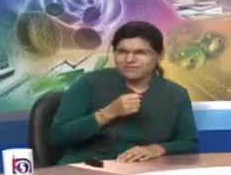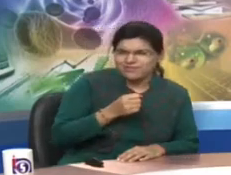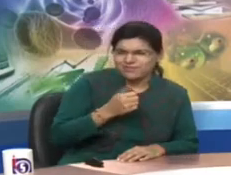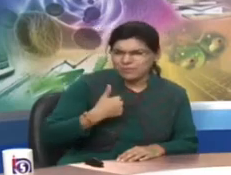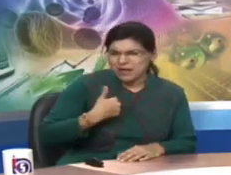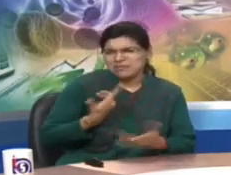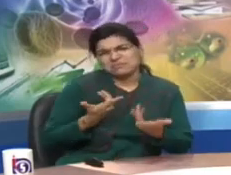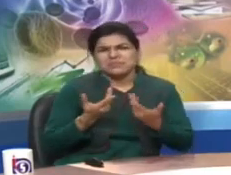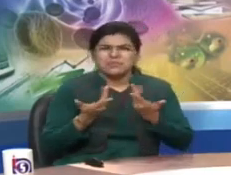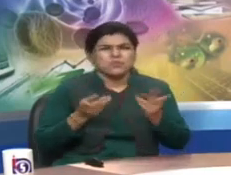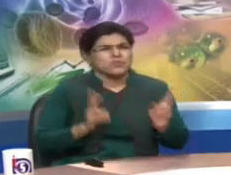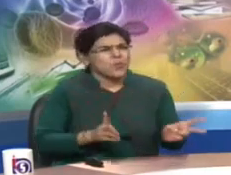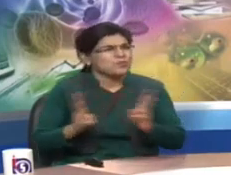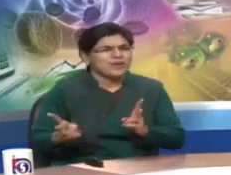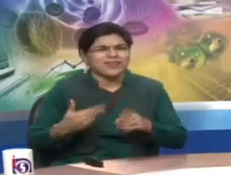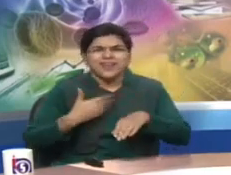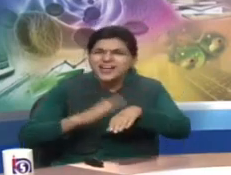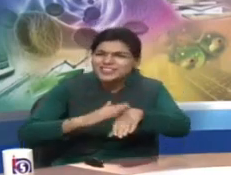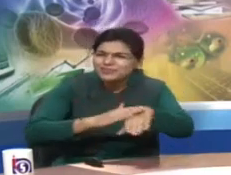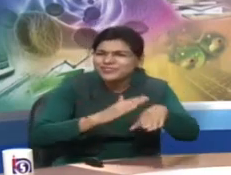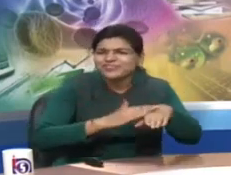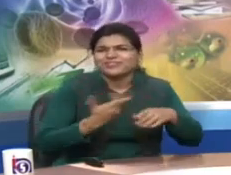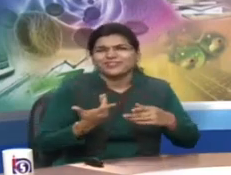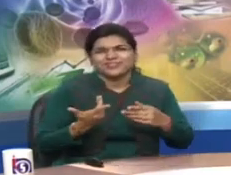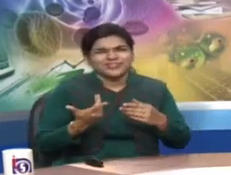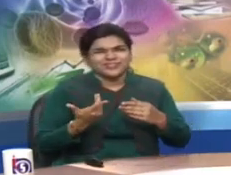wise. Do you know what she said?